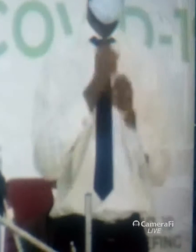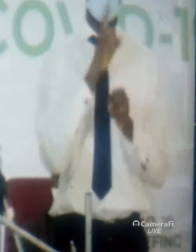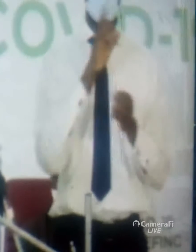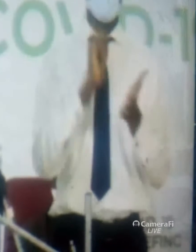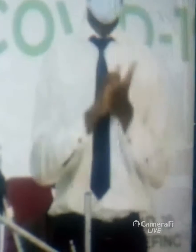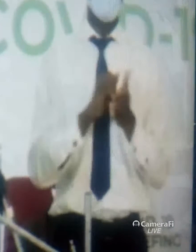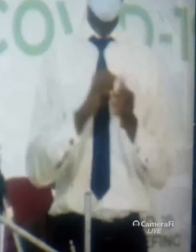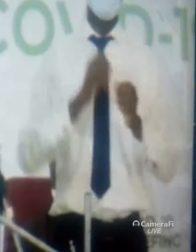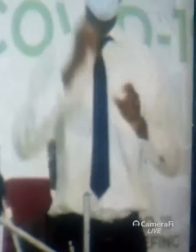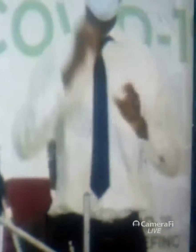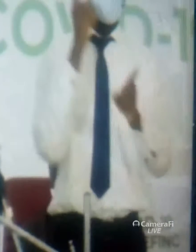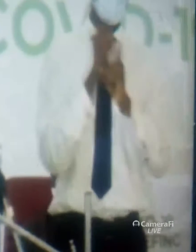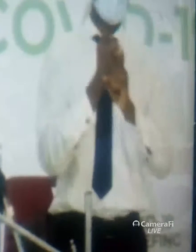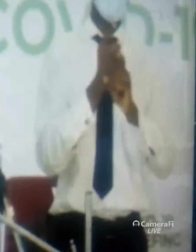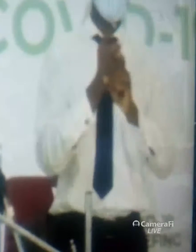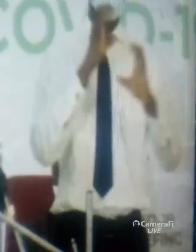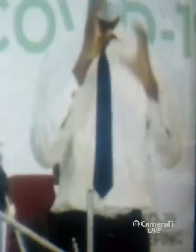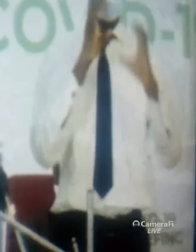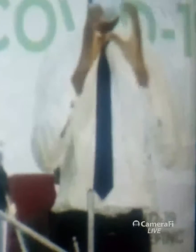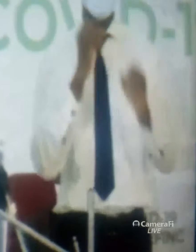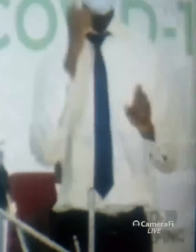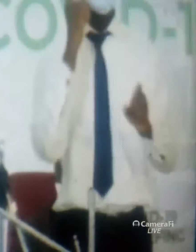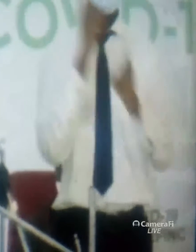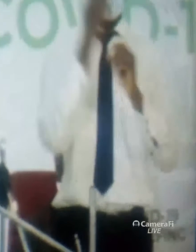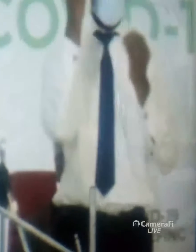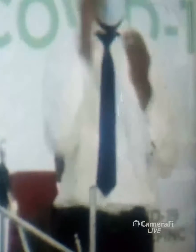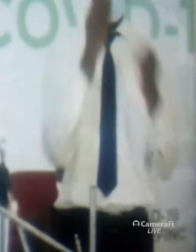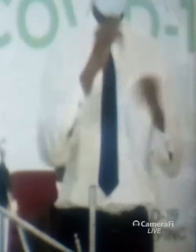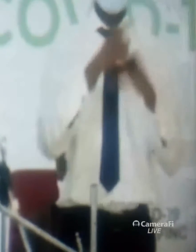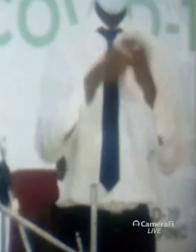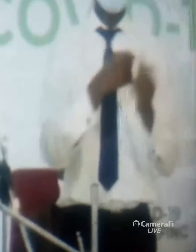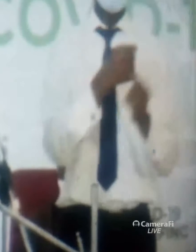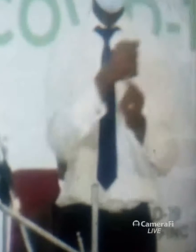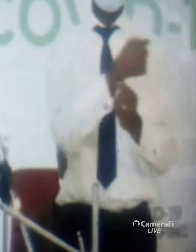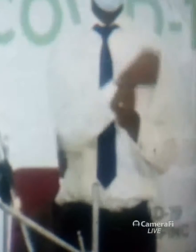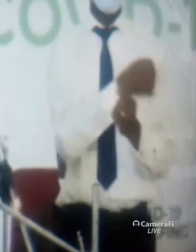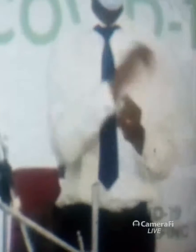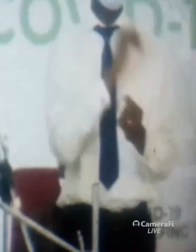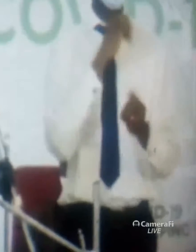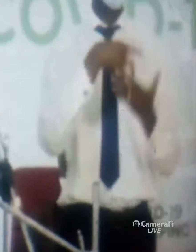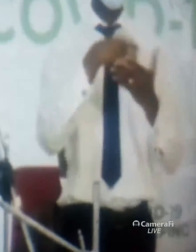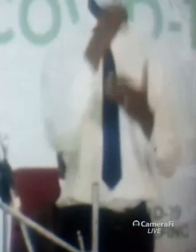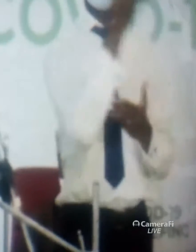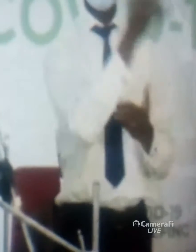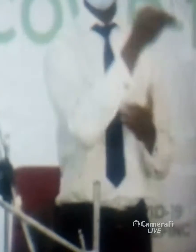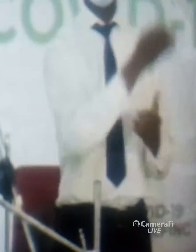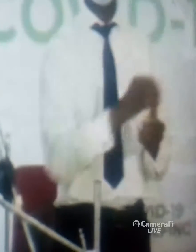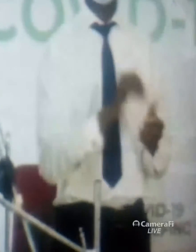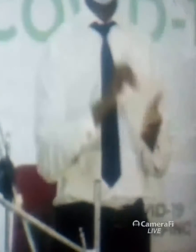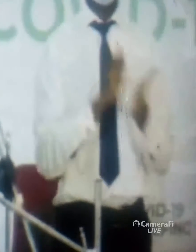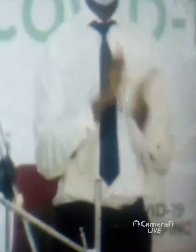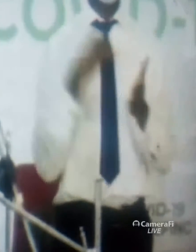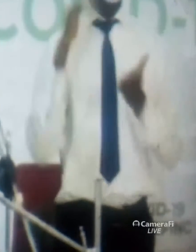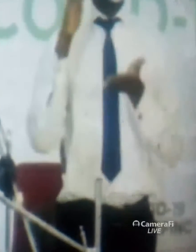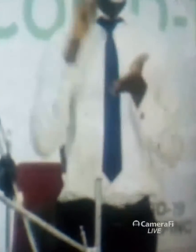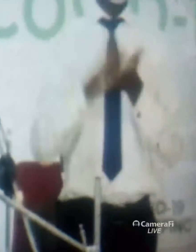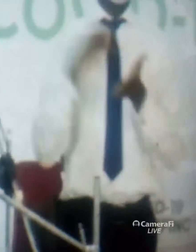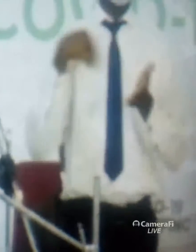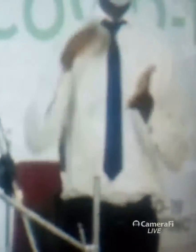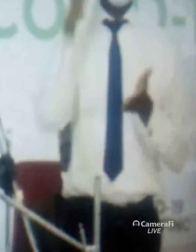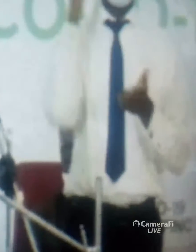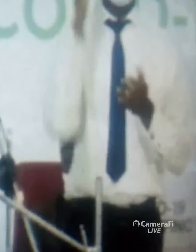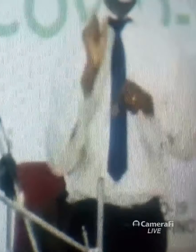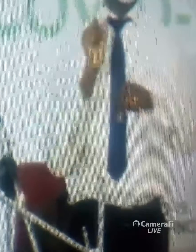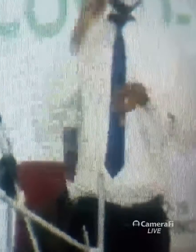right information about these vaccines are out there. And I'm sure that we'll be able to overcome this initial hesitancy that people